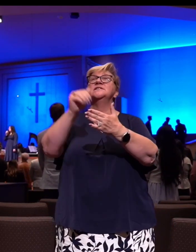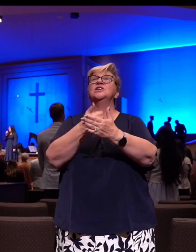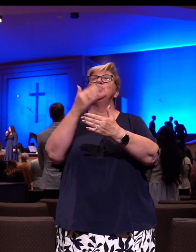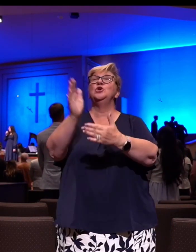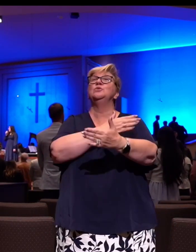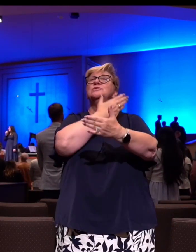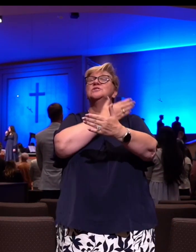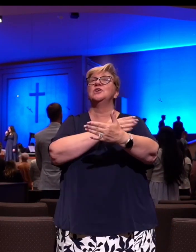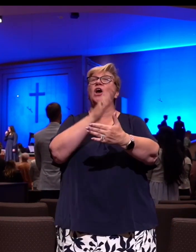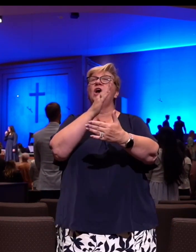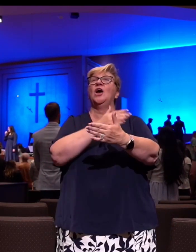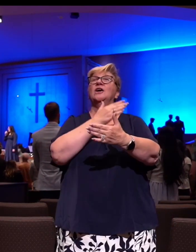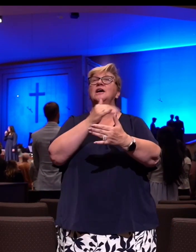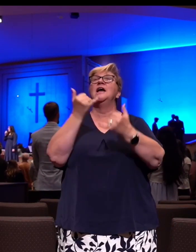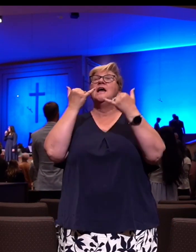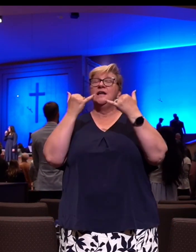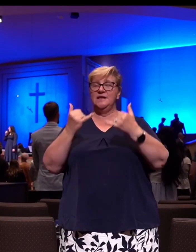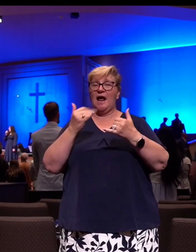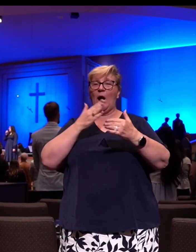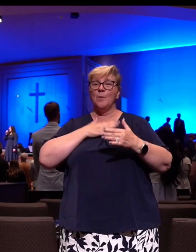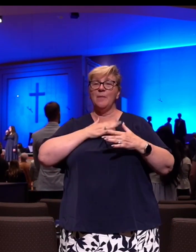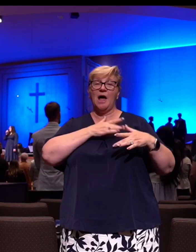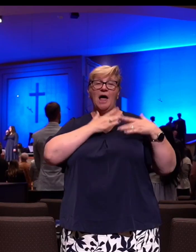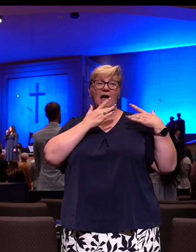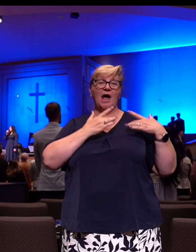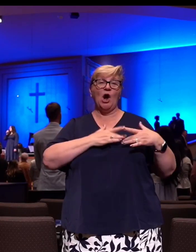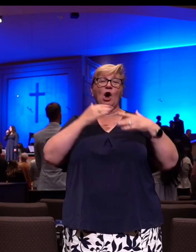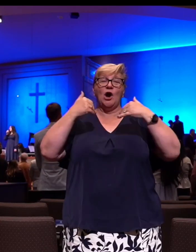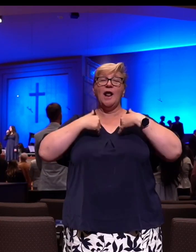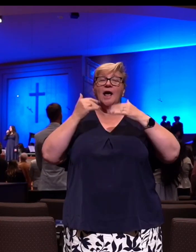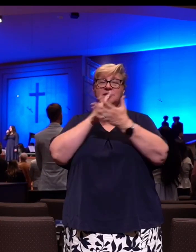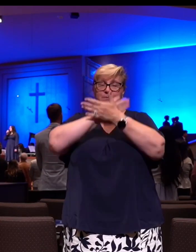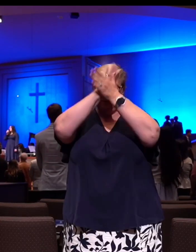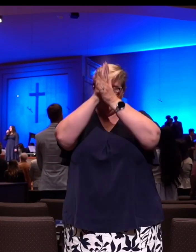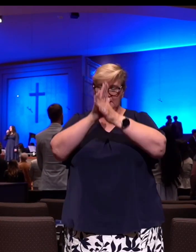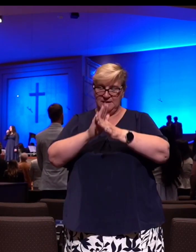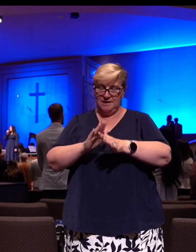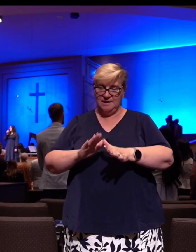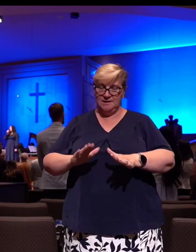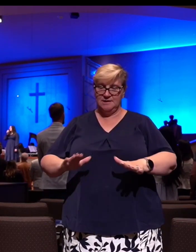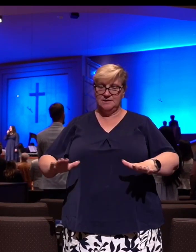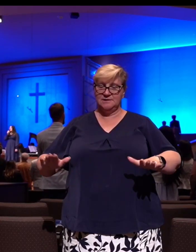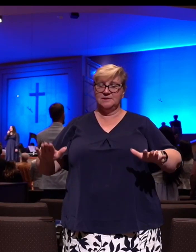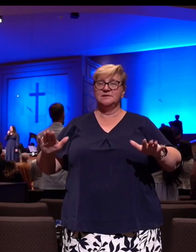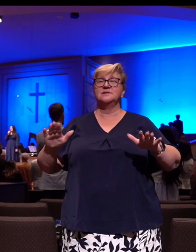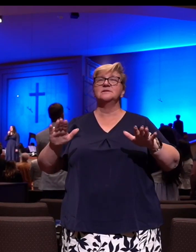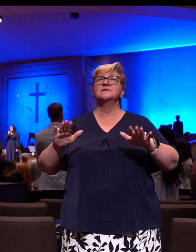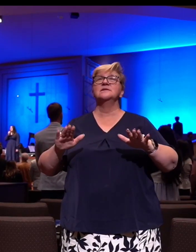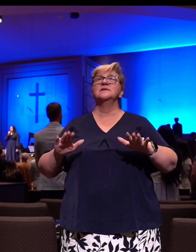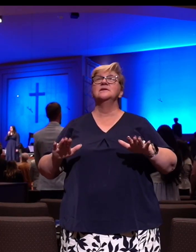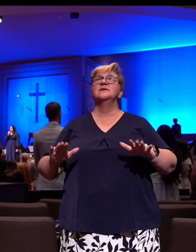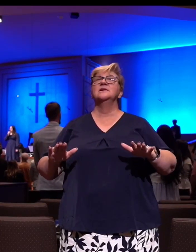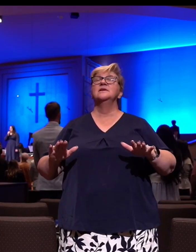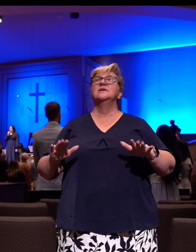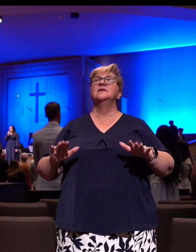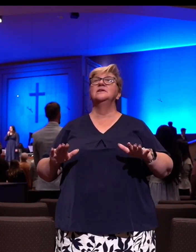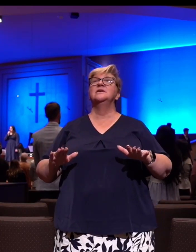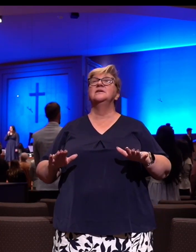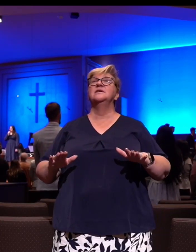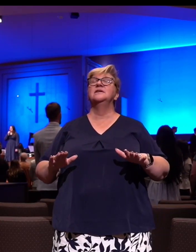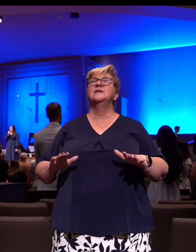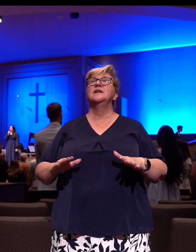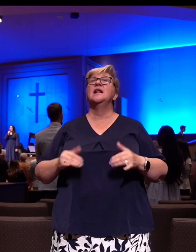new song. Now my heart has found a home. Now your